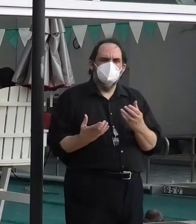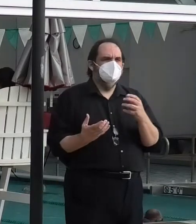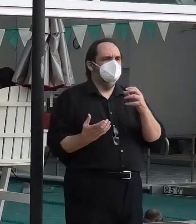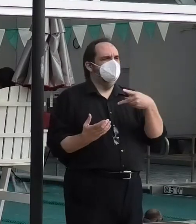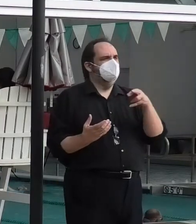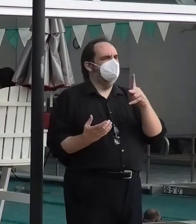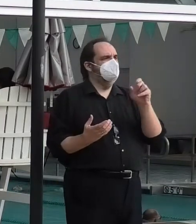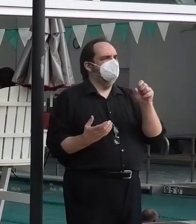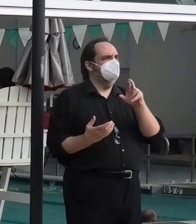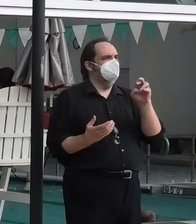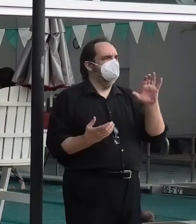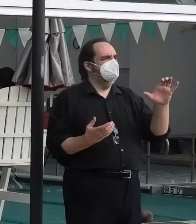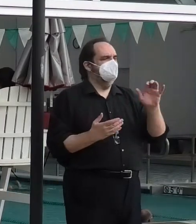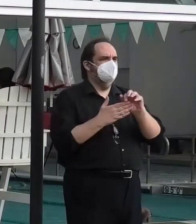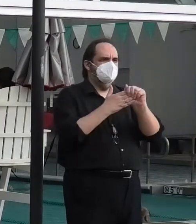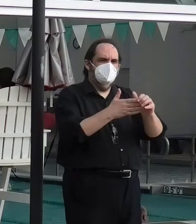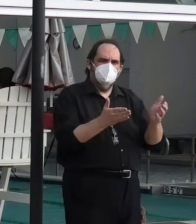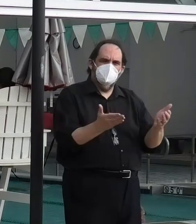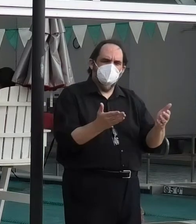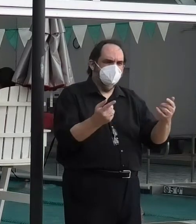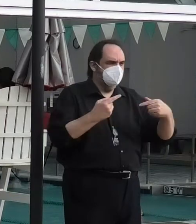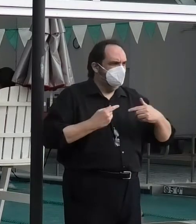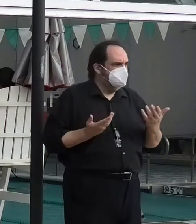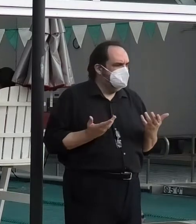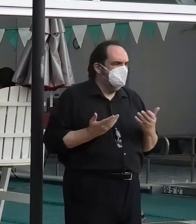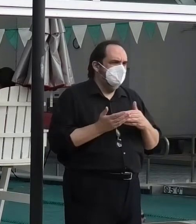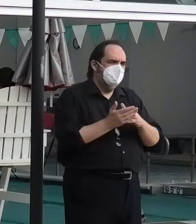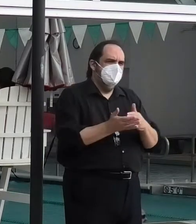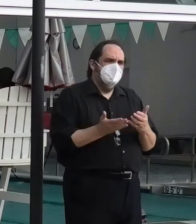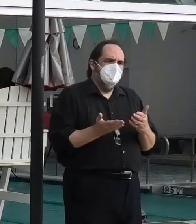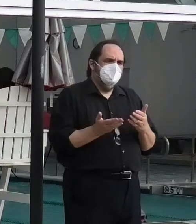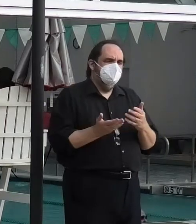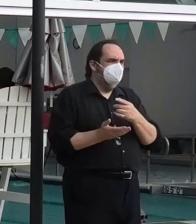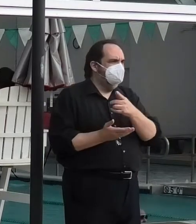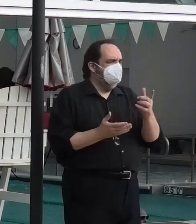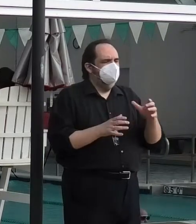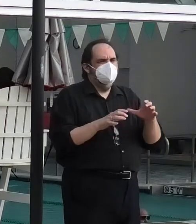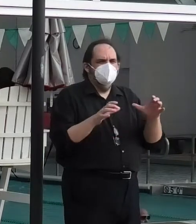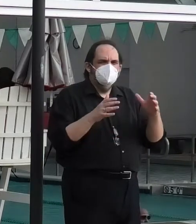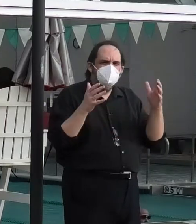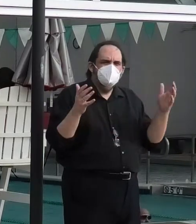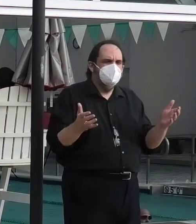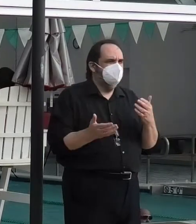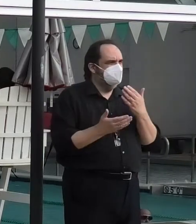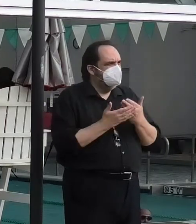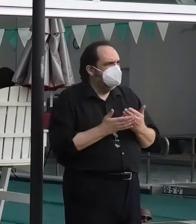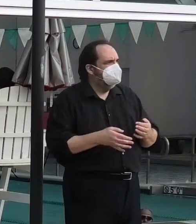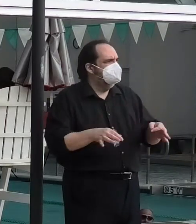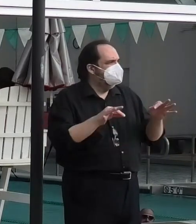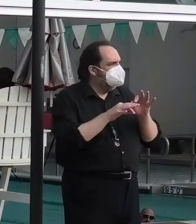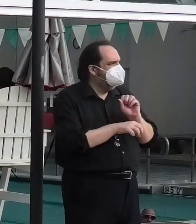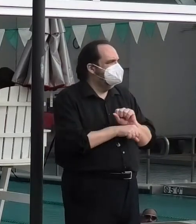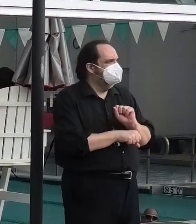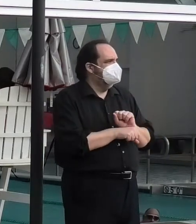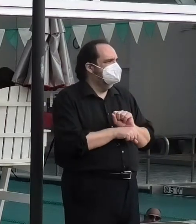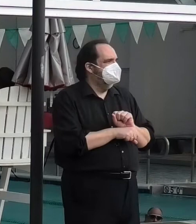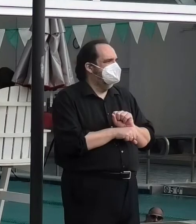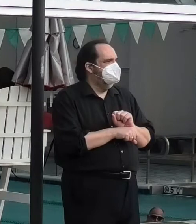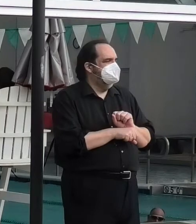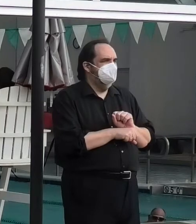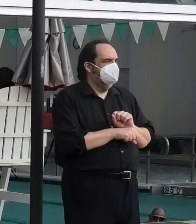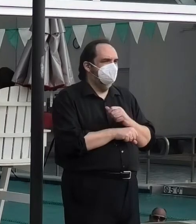parks leaders here. Oftentimes, you do so much good and important work and